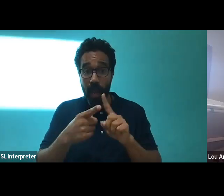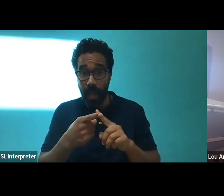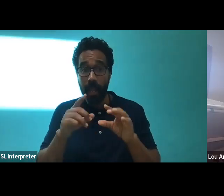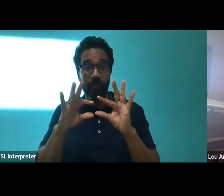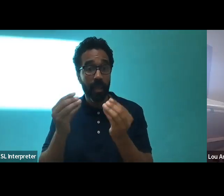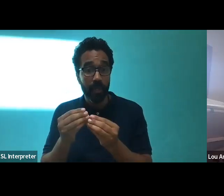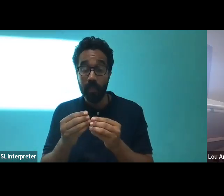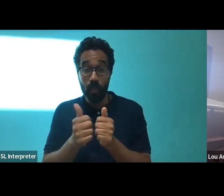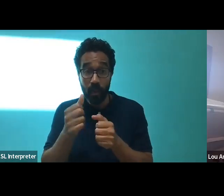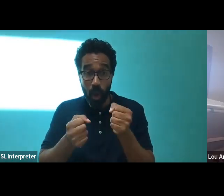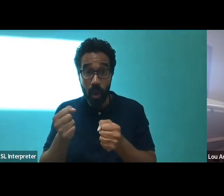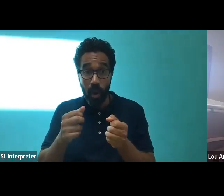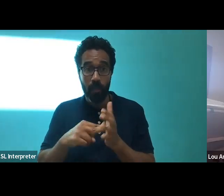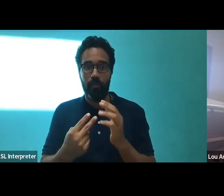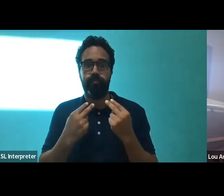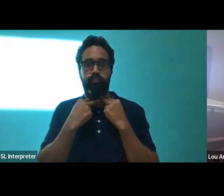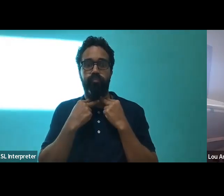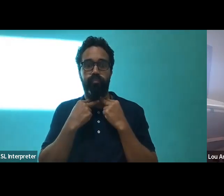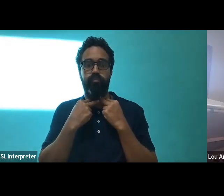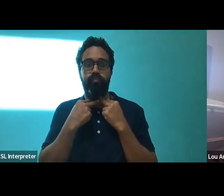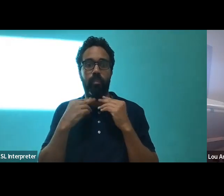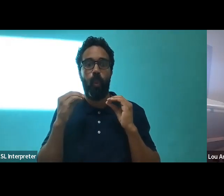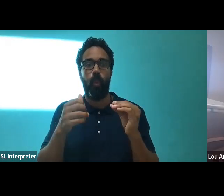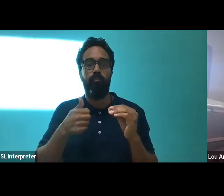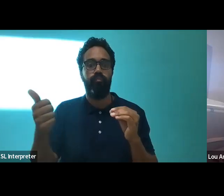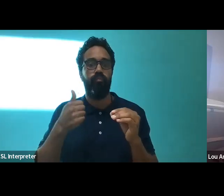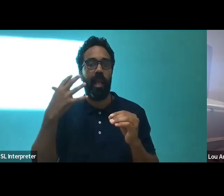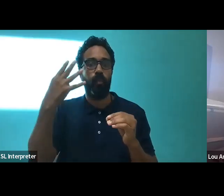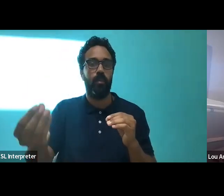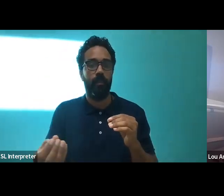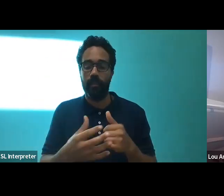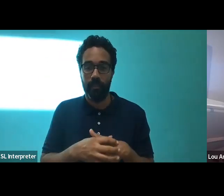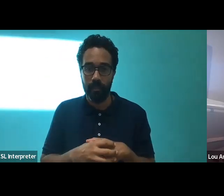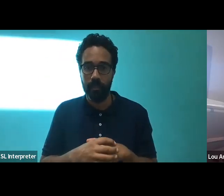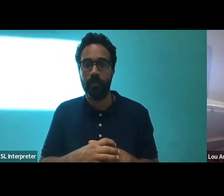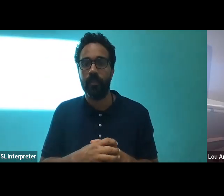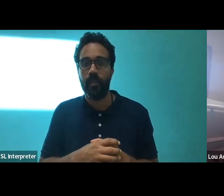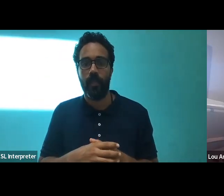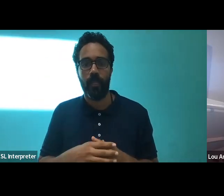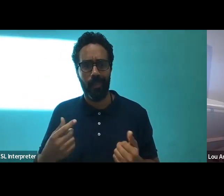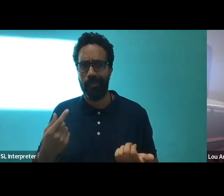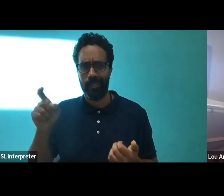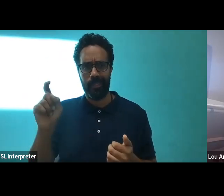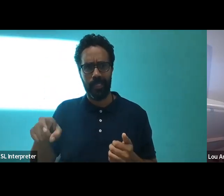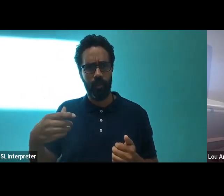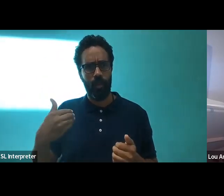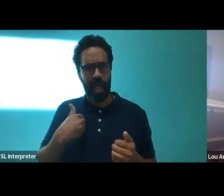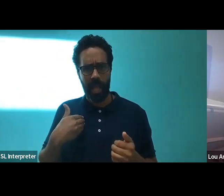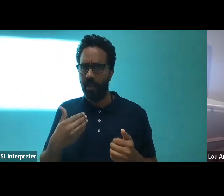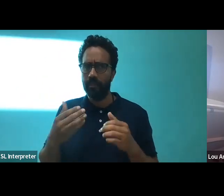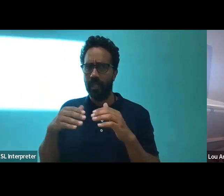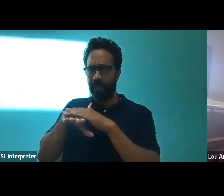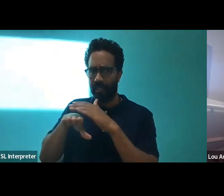you didn't go anywhere. And so we really felt we needed to get some accessible public transportation